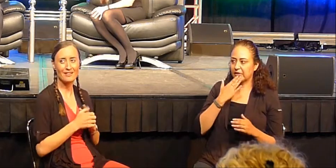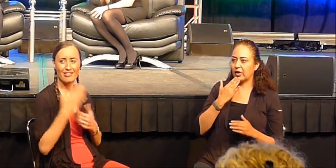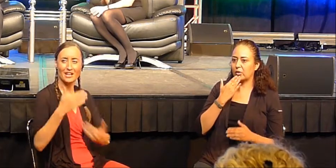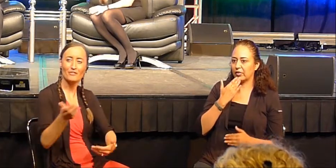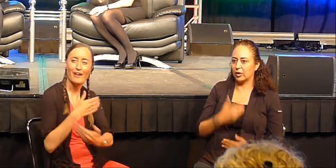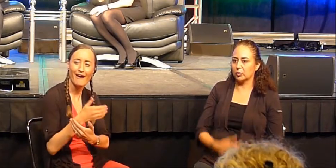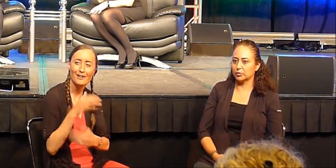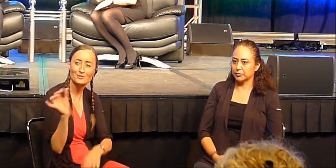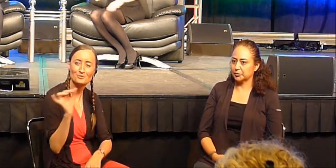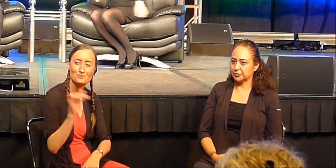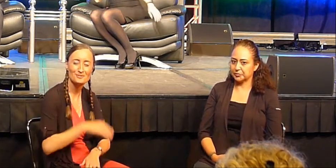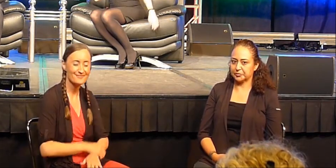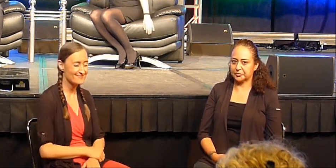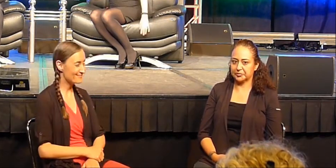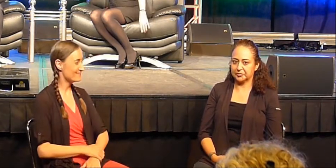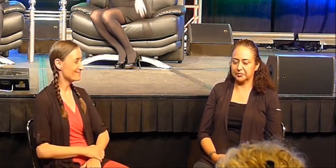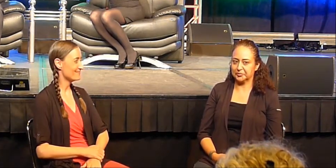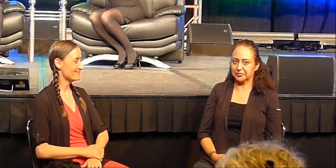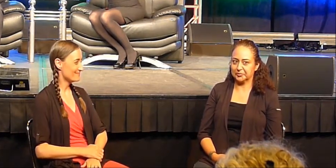part.